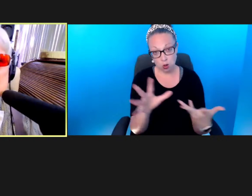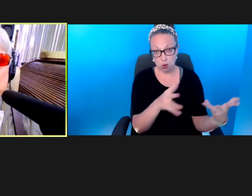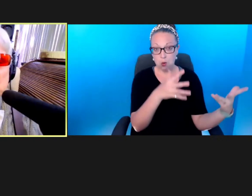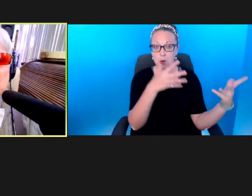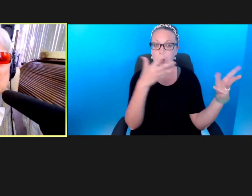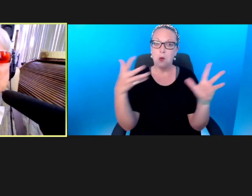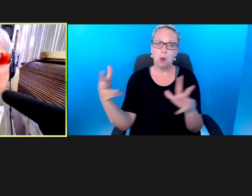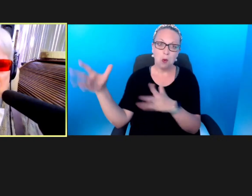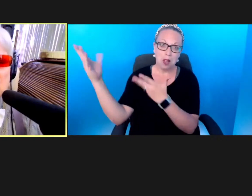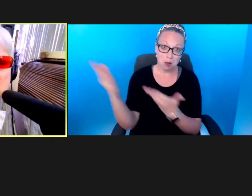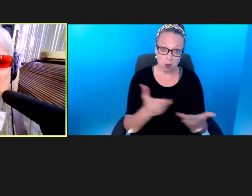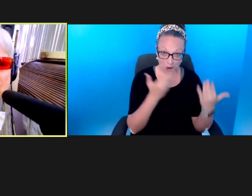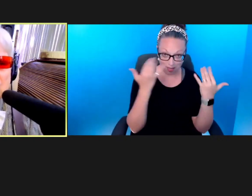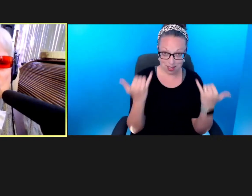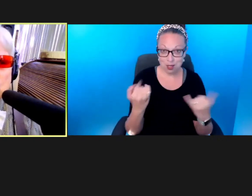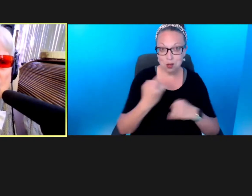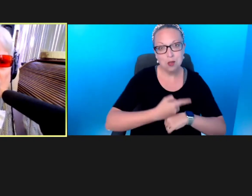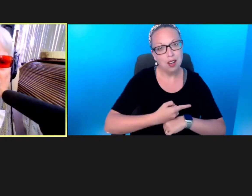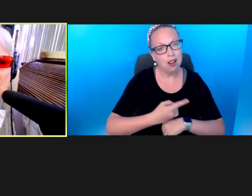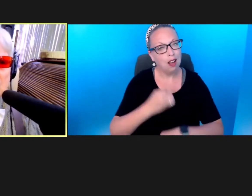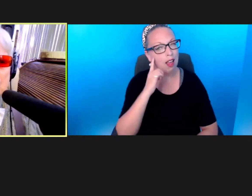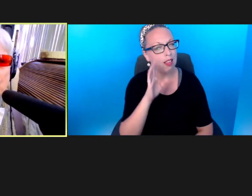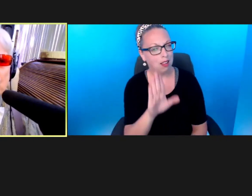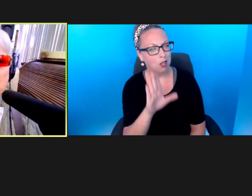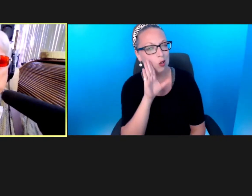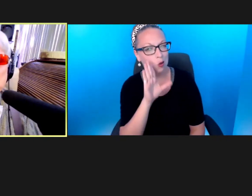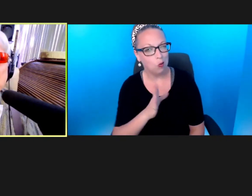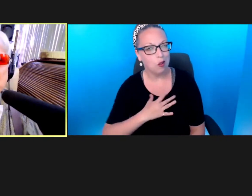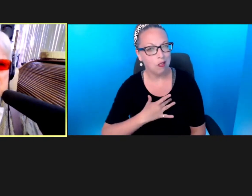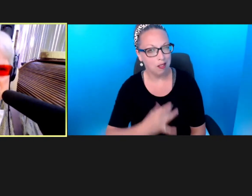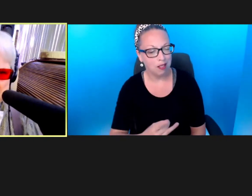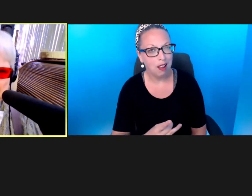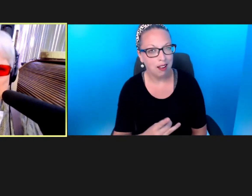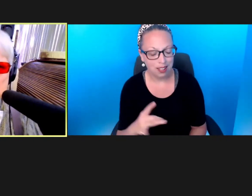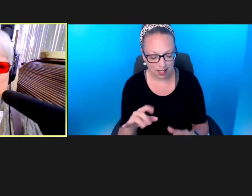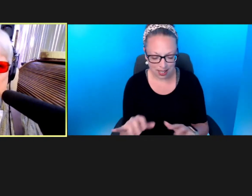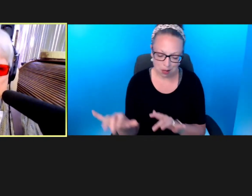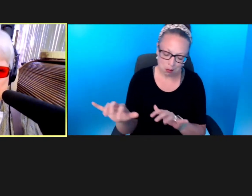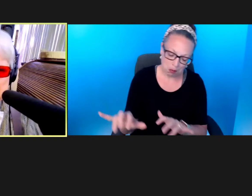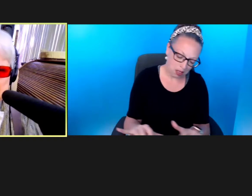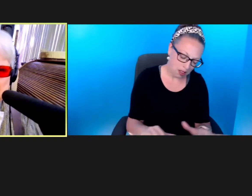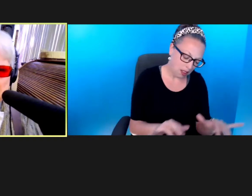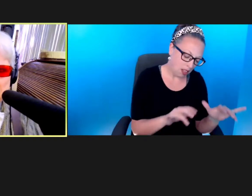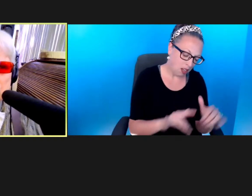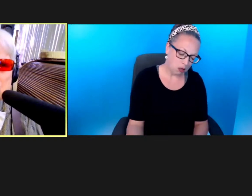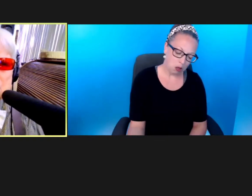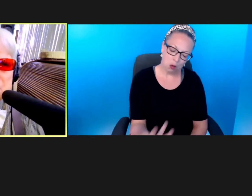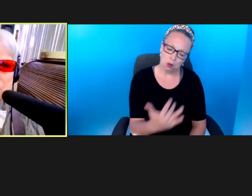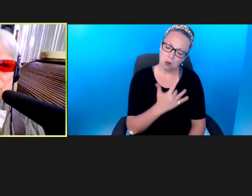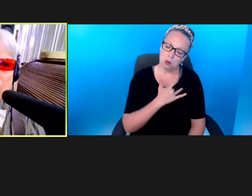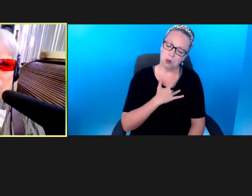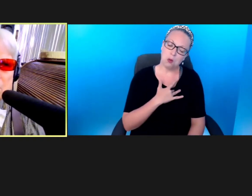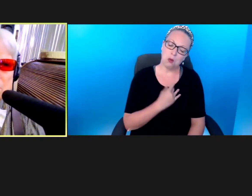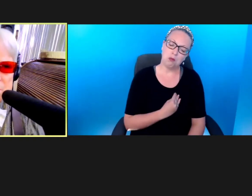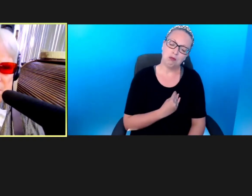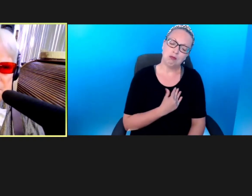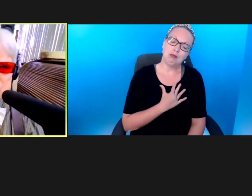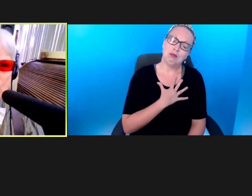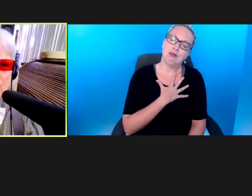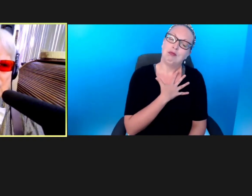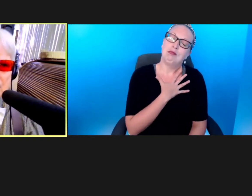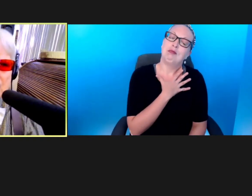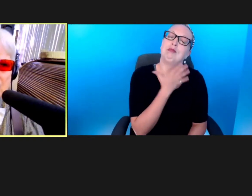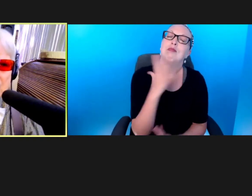today," he spoke. "I think you'll like it well." He played a deeply moving piece. The music rose